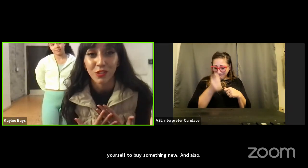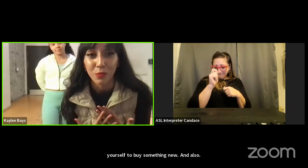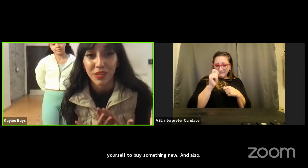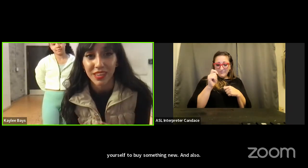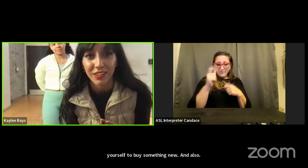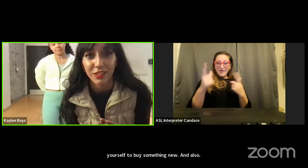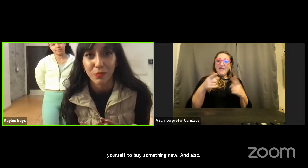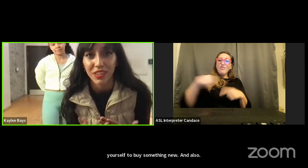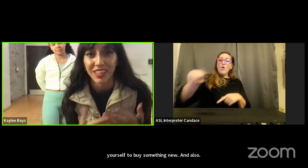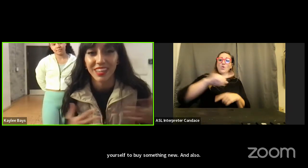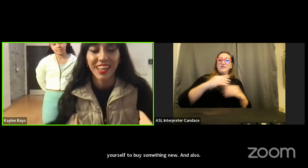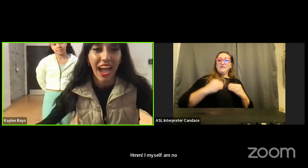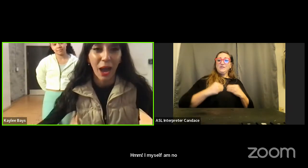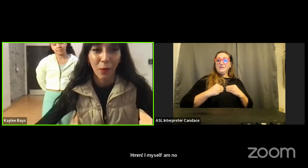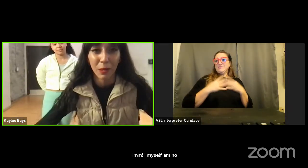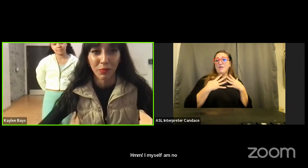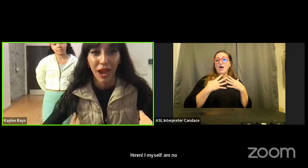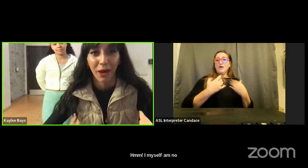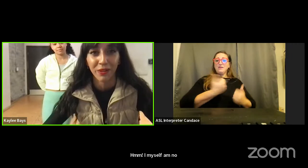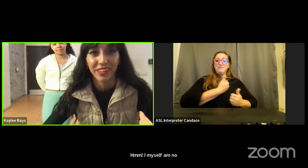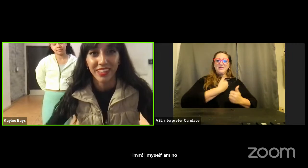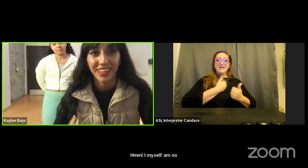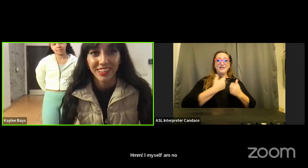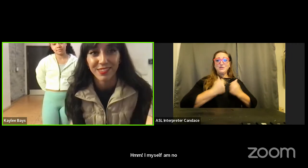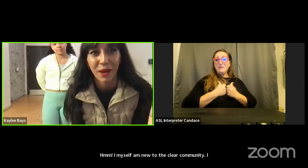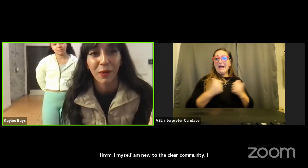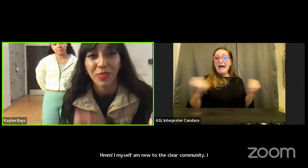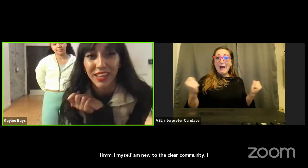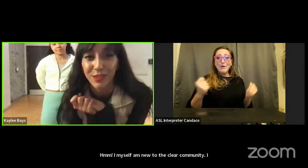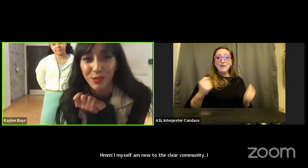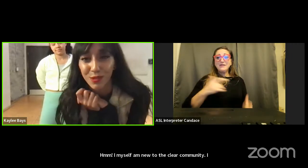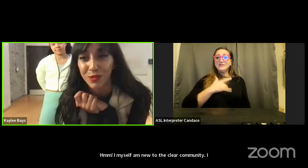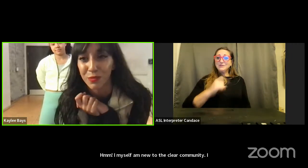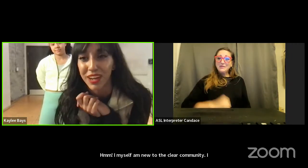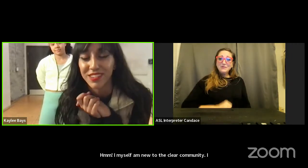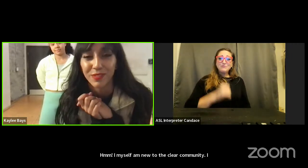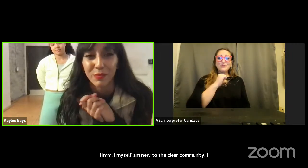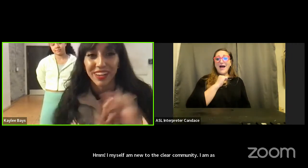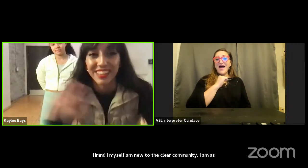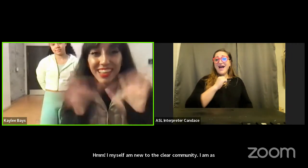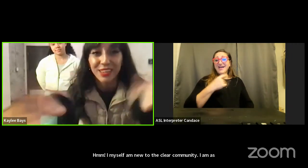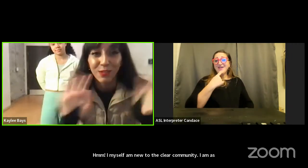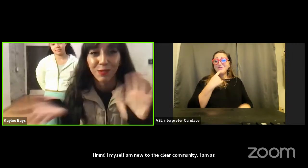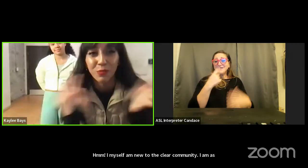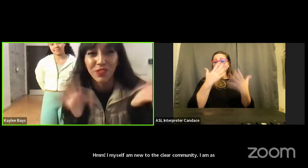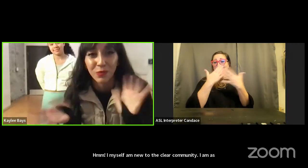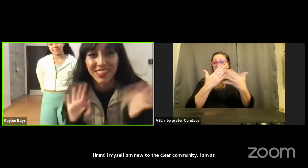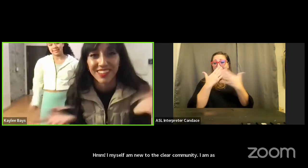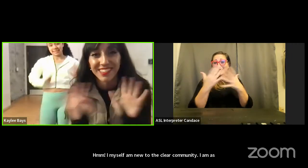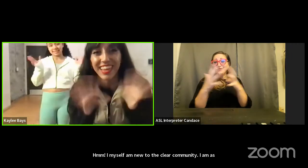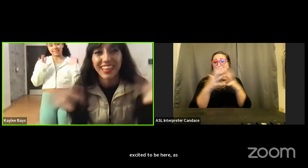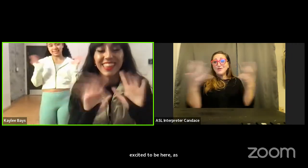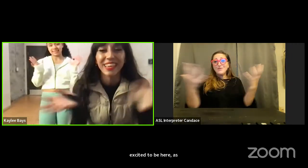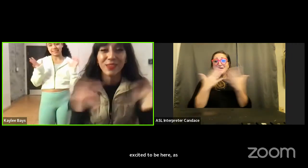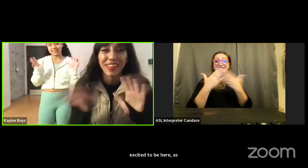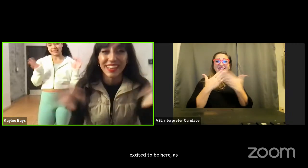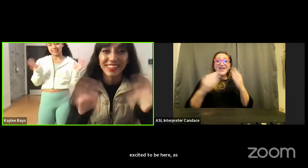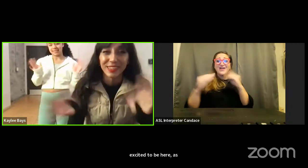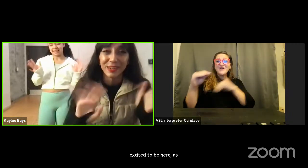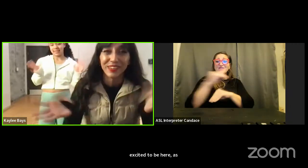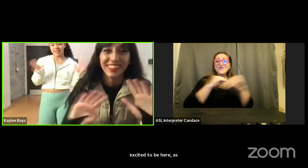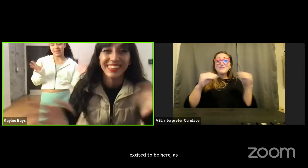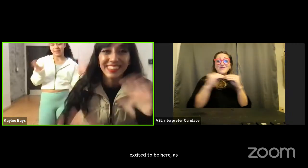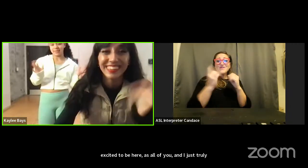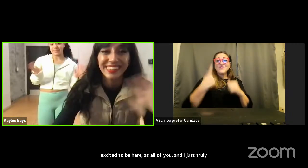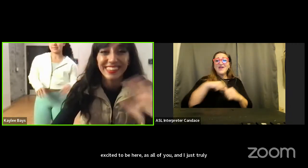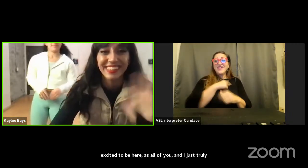me to begin to be out and proud. So thank you so, so much, everybody. Thank you for moving with us today. Thank you. Thank